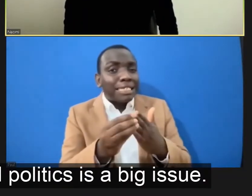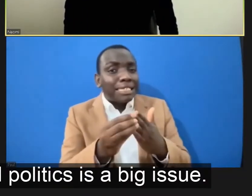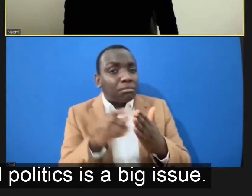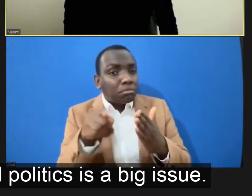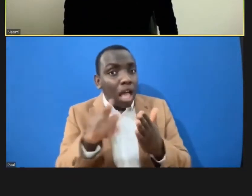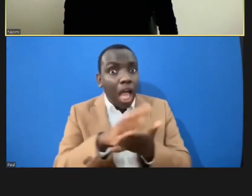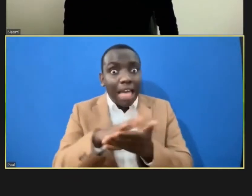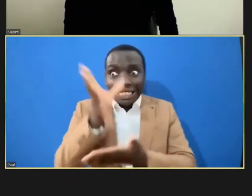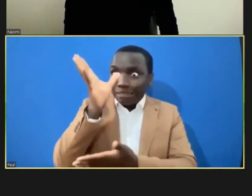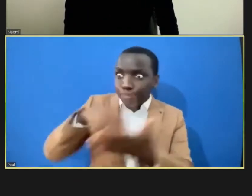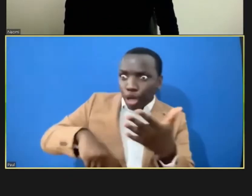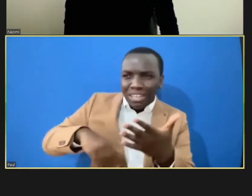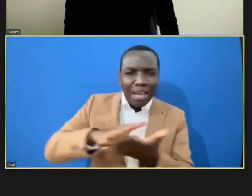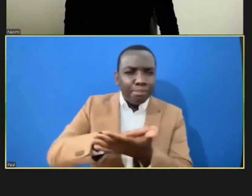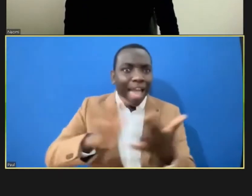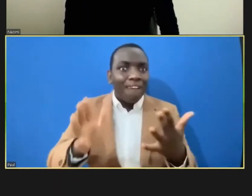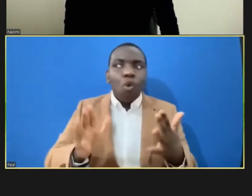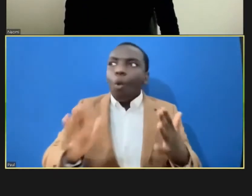issue.